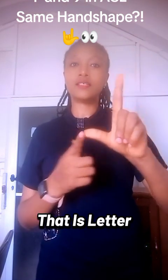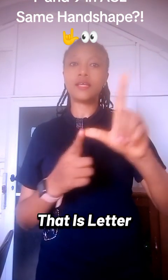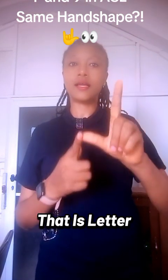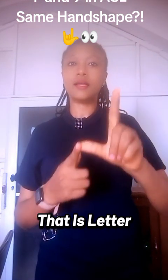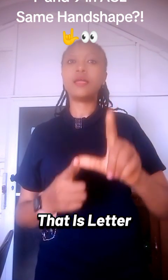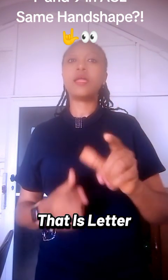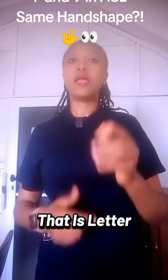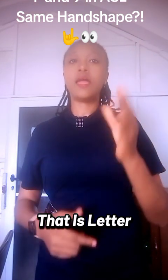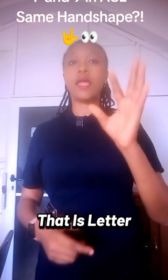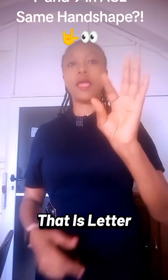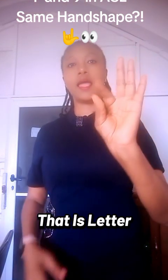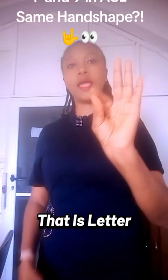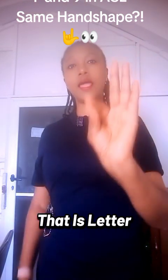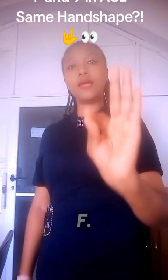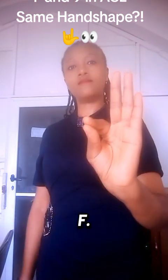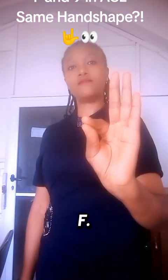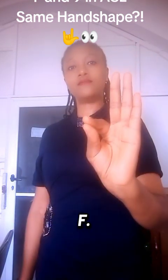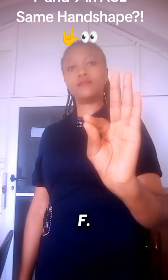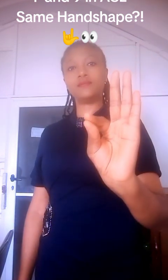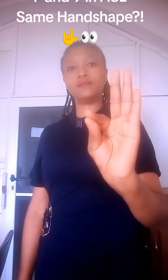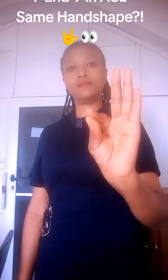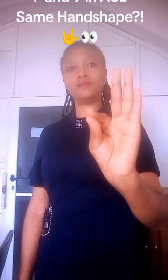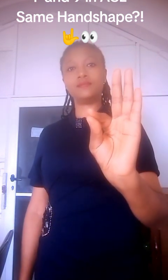letter F.